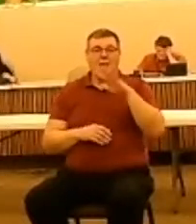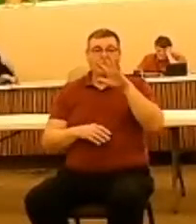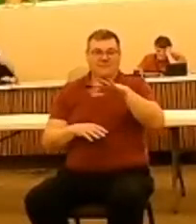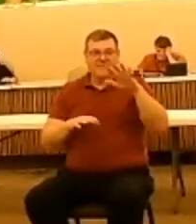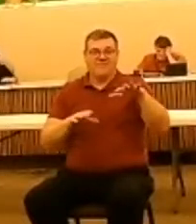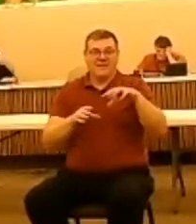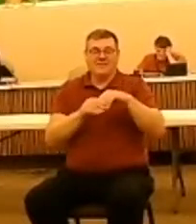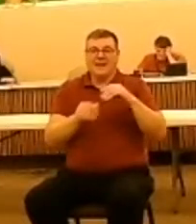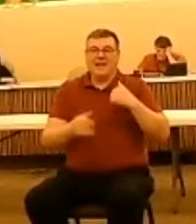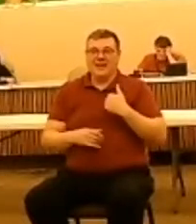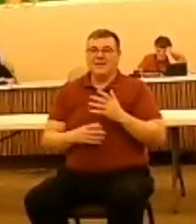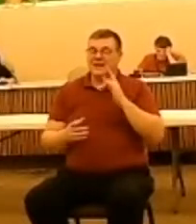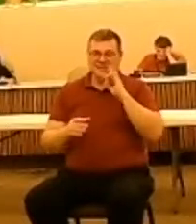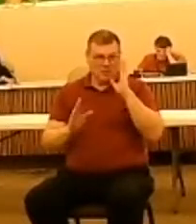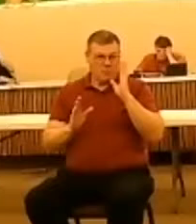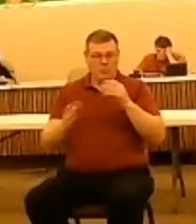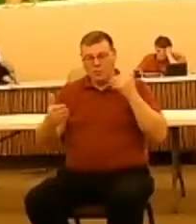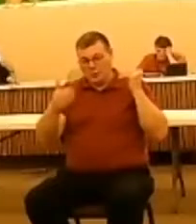Yeah, those were close.